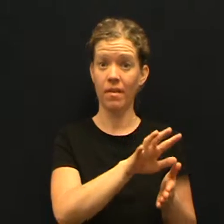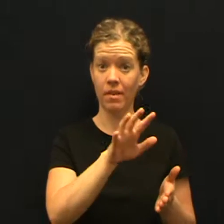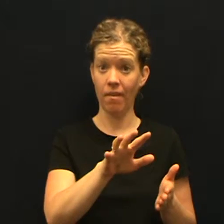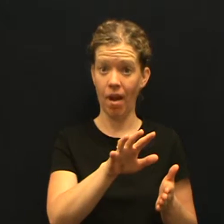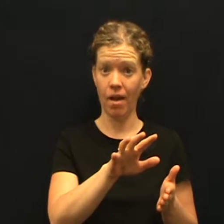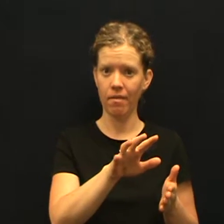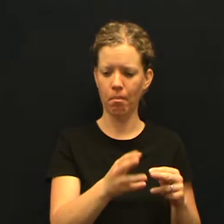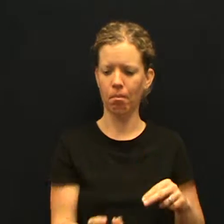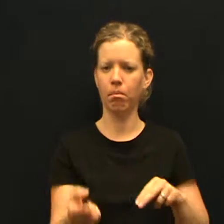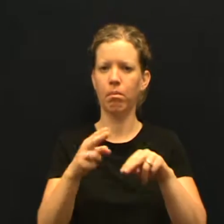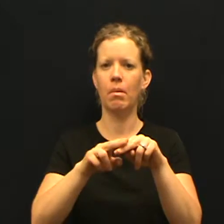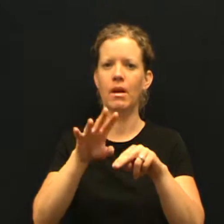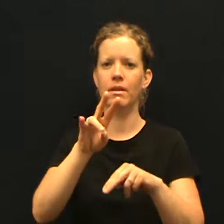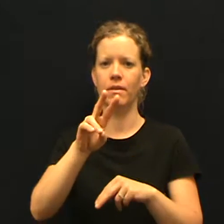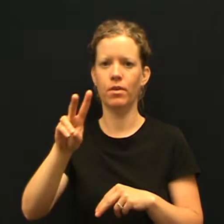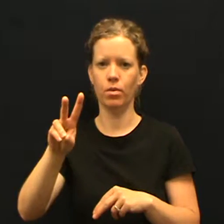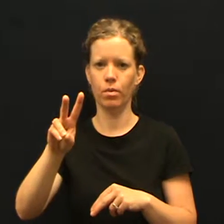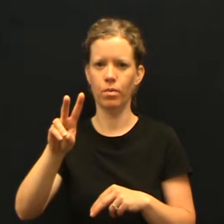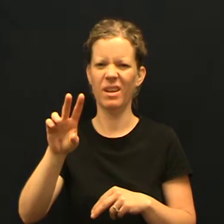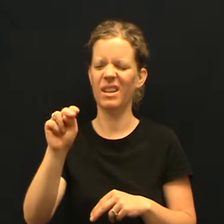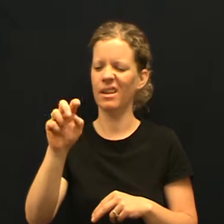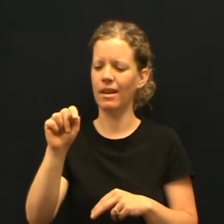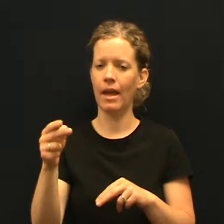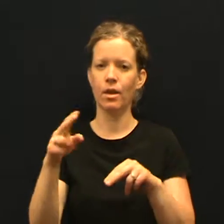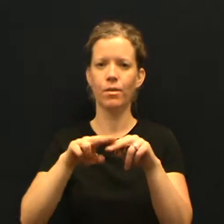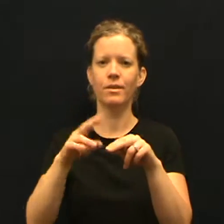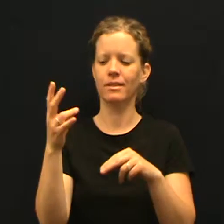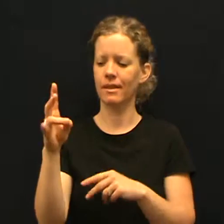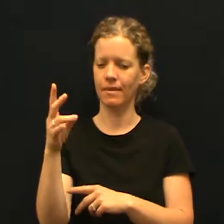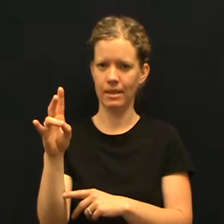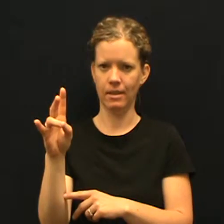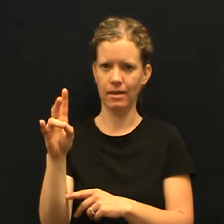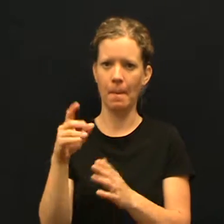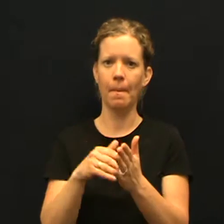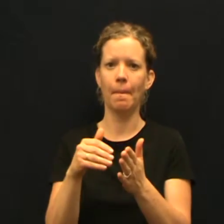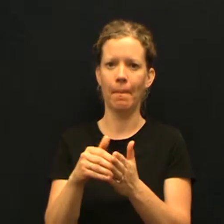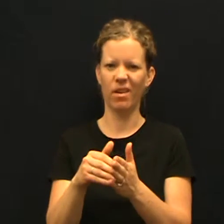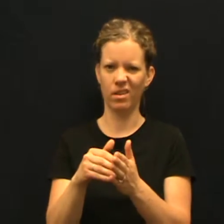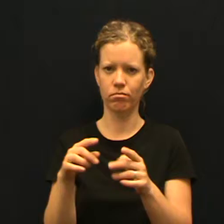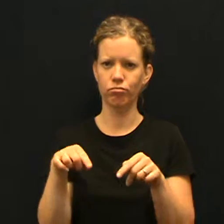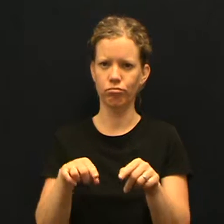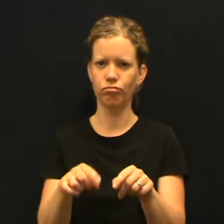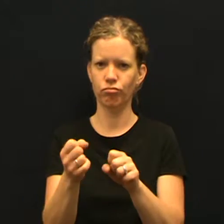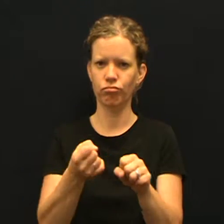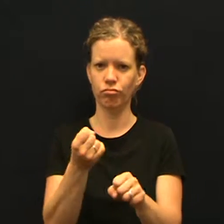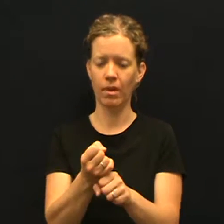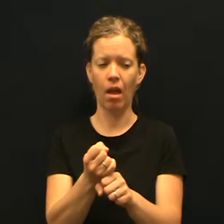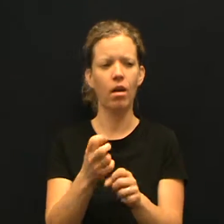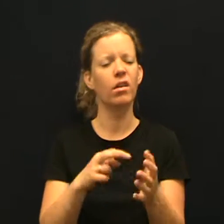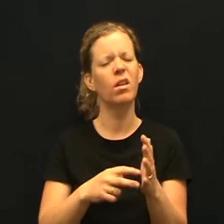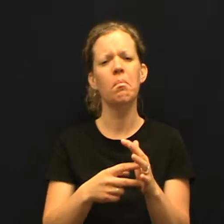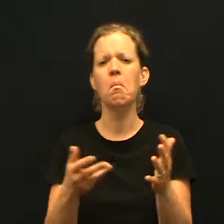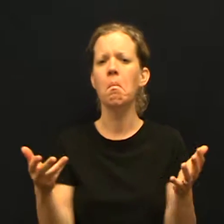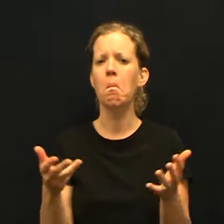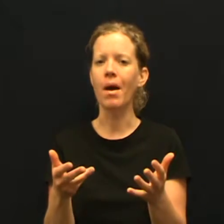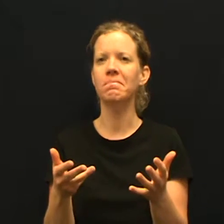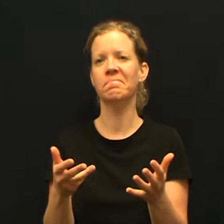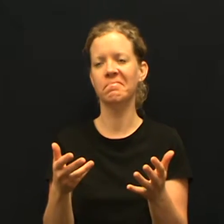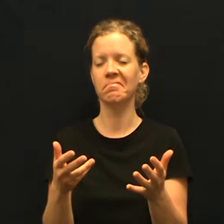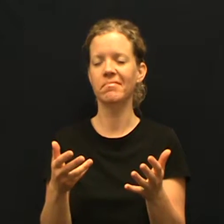net increase of 17 million over the year. And what that means is we were able to incur some expenses